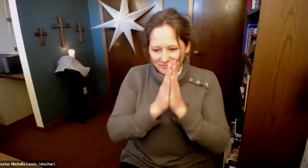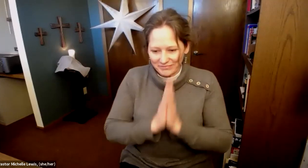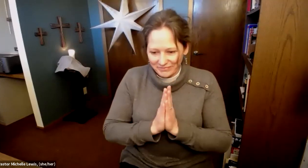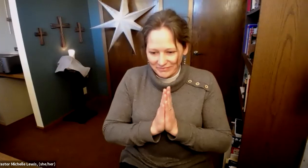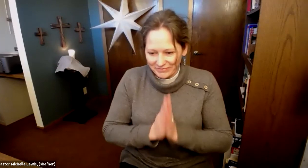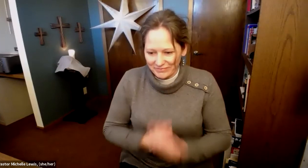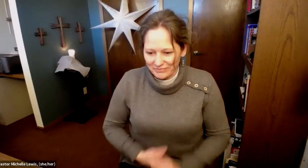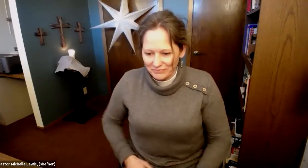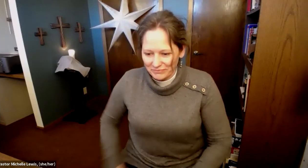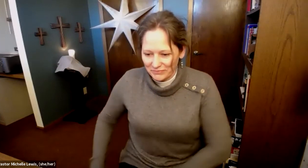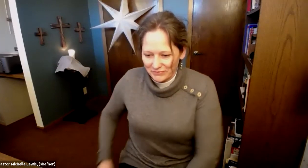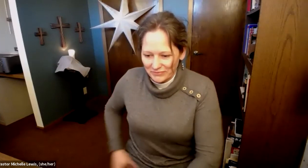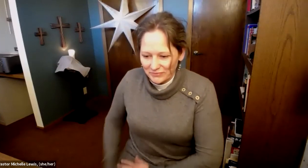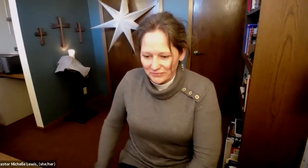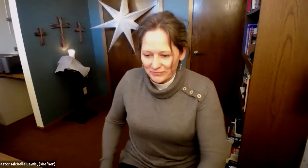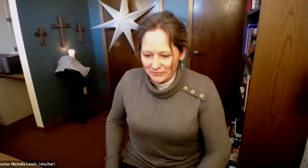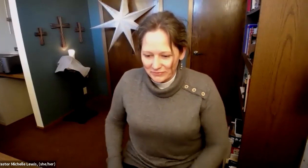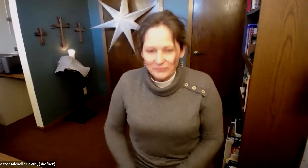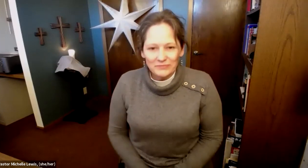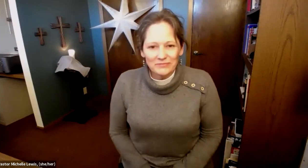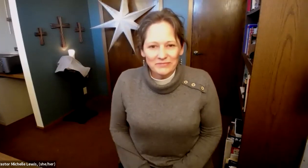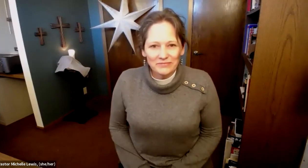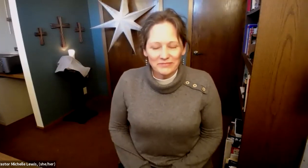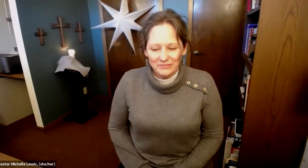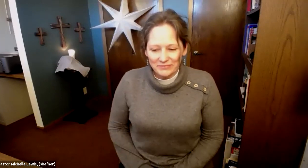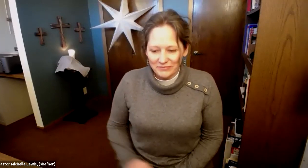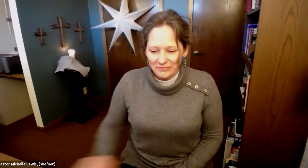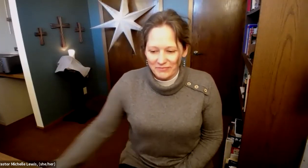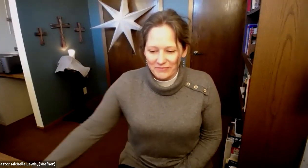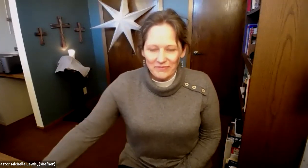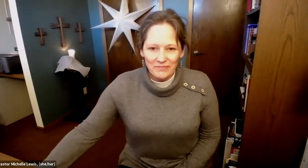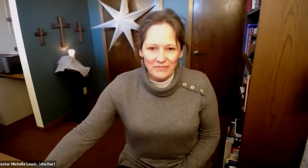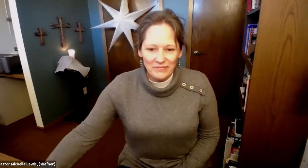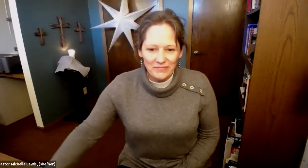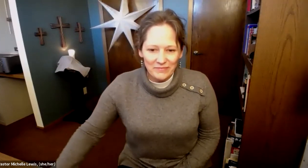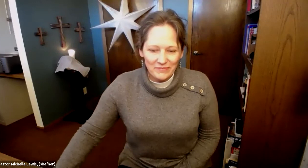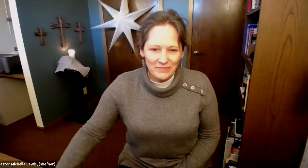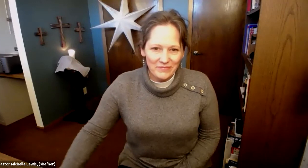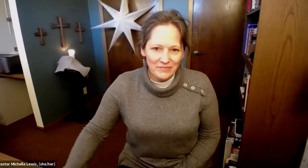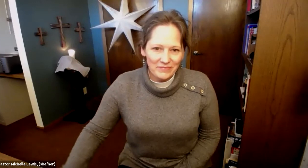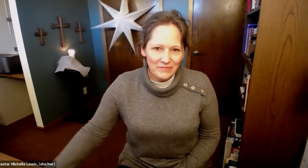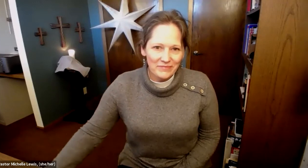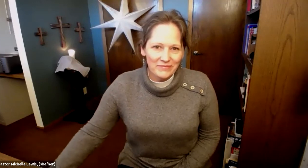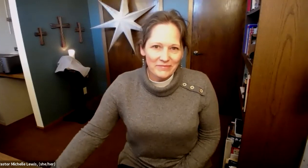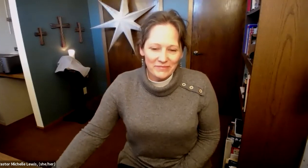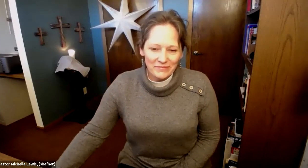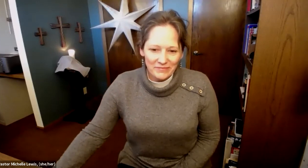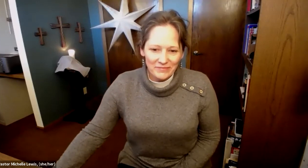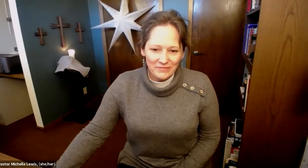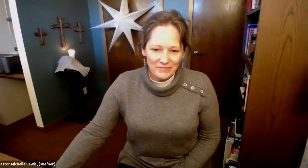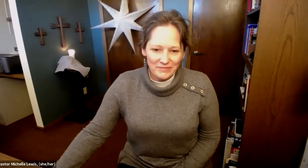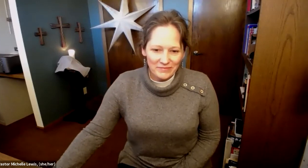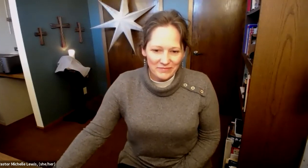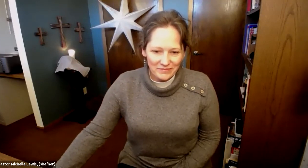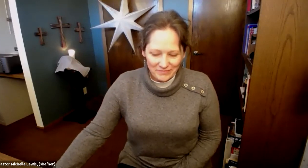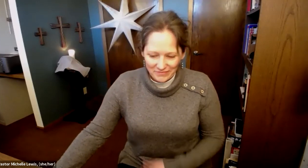The body and blood of our Lord Jesus Christ strengthen you and keep you in his grace, now and forever.